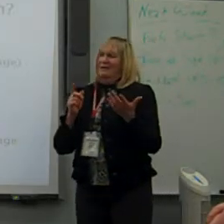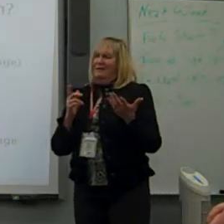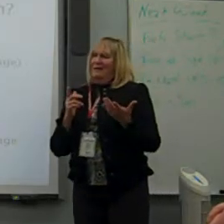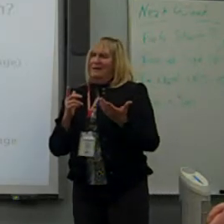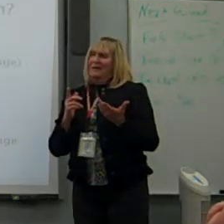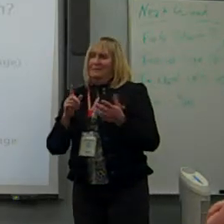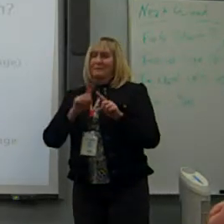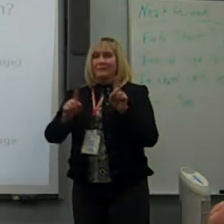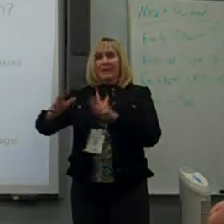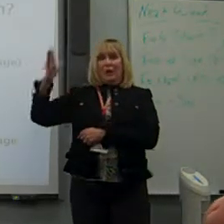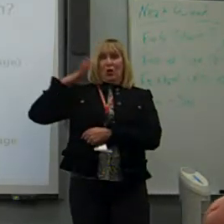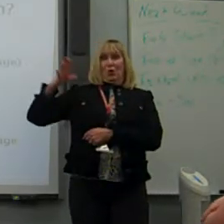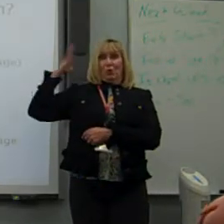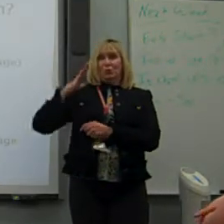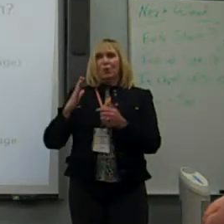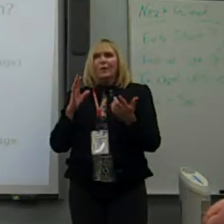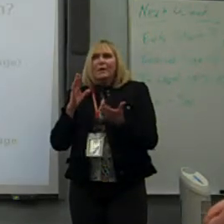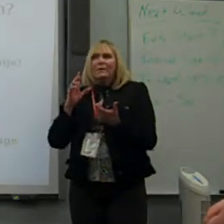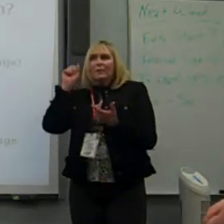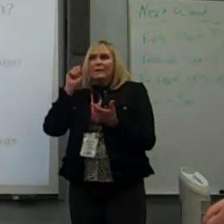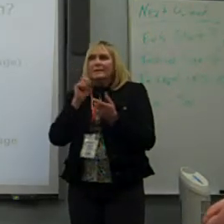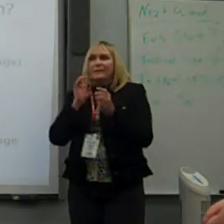and I might disagree with that,